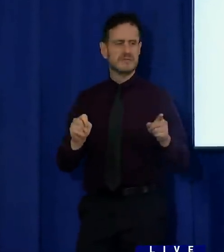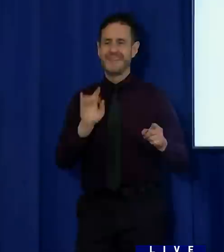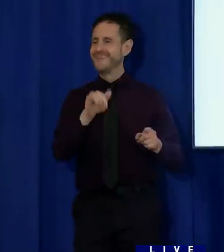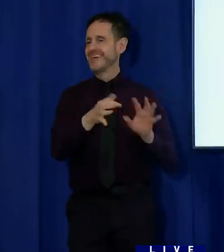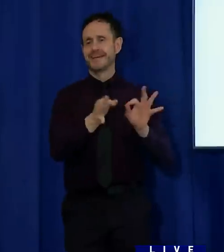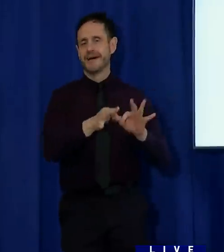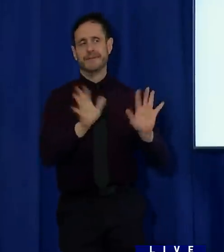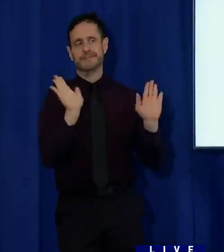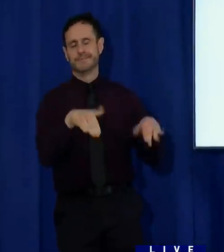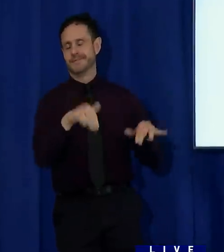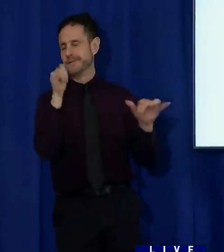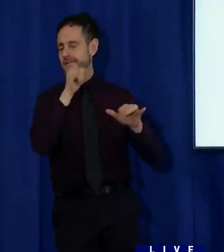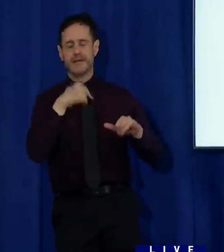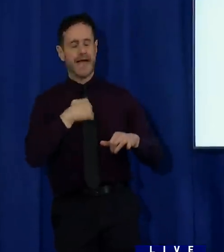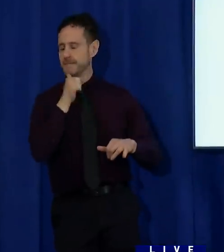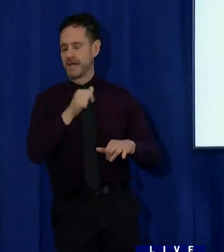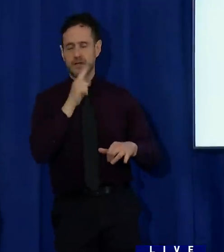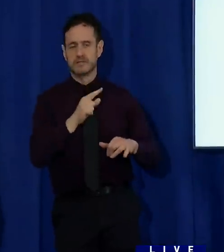with an answer.